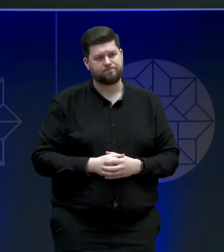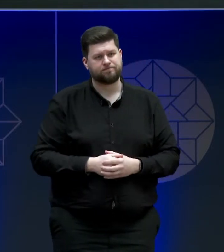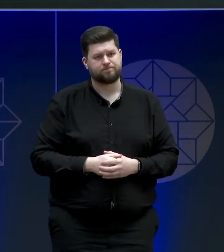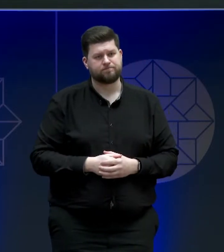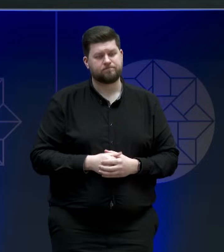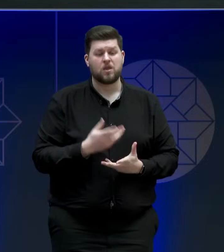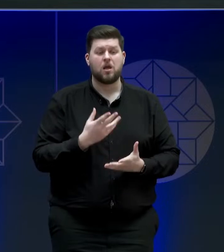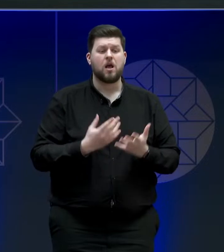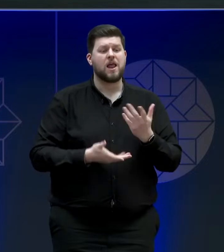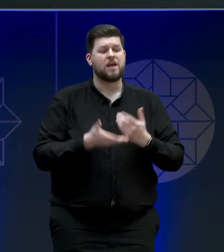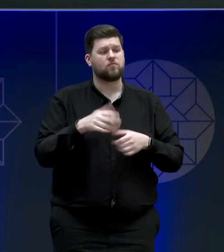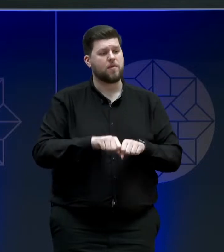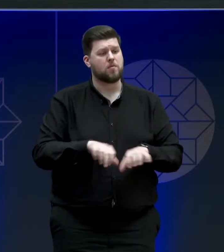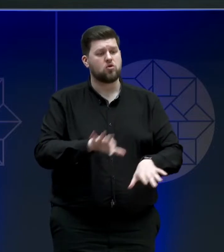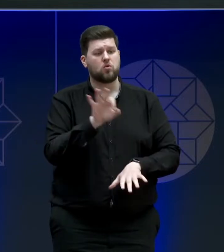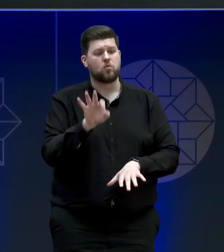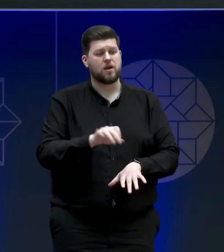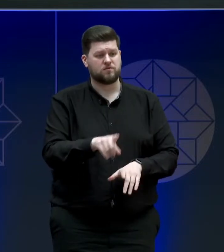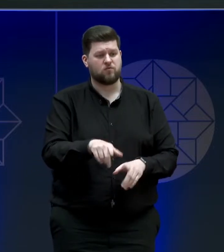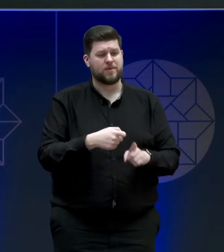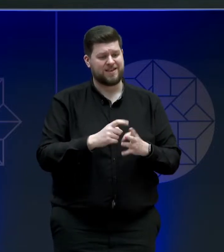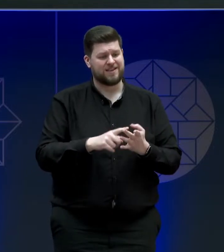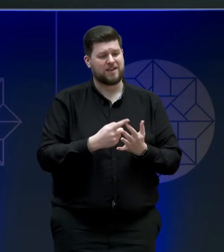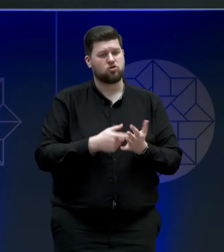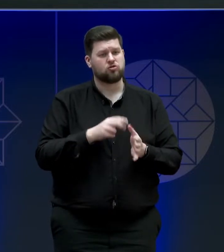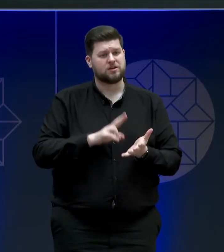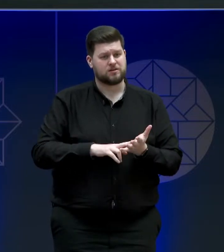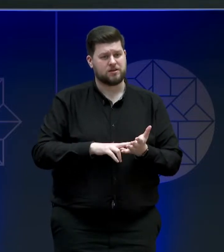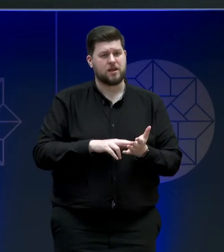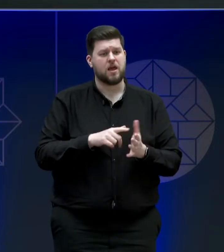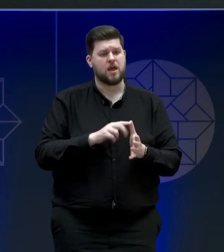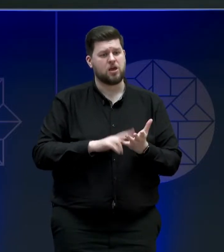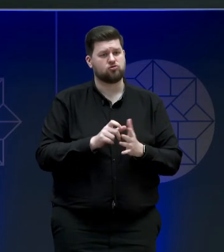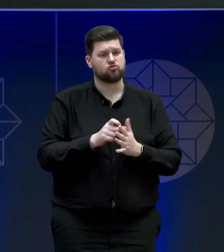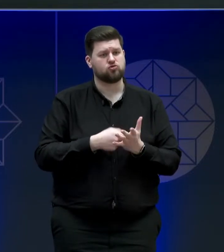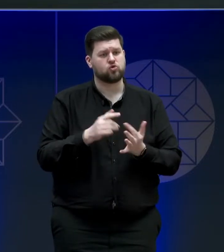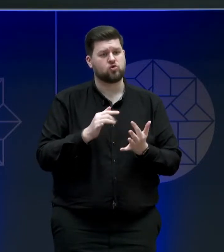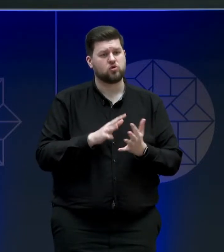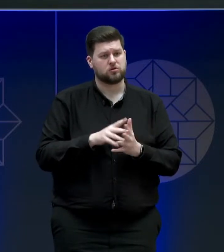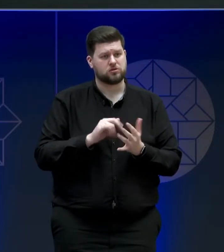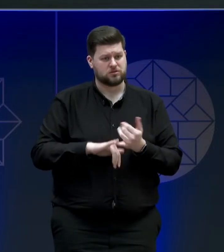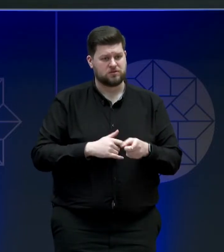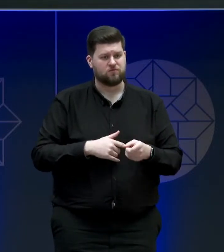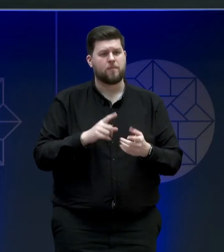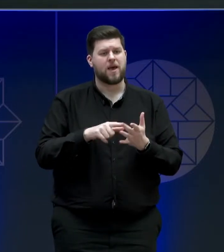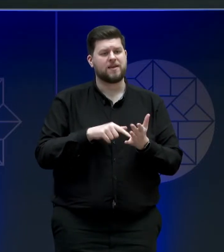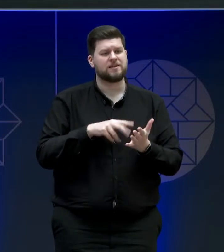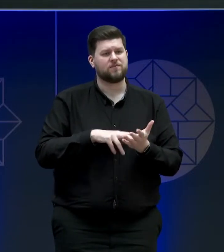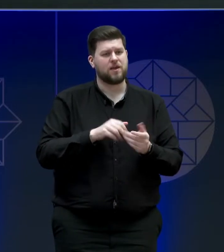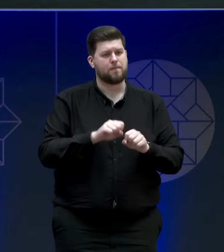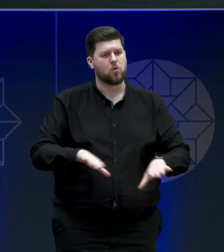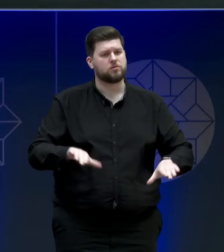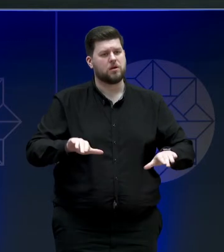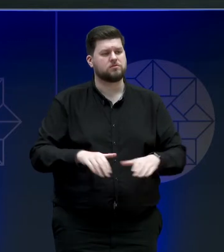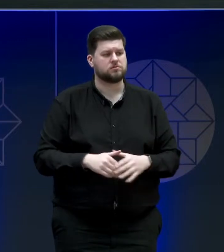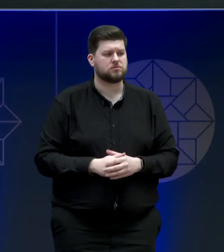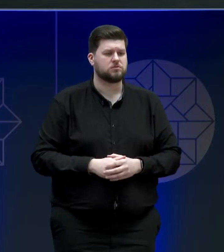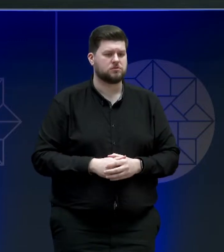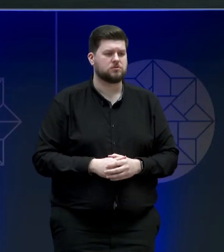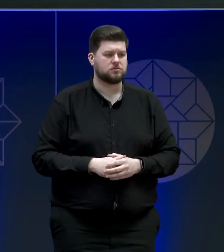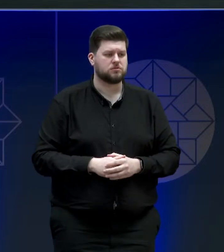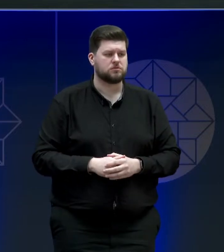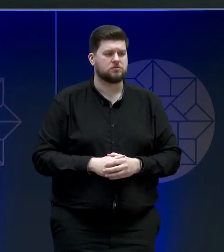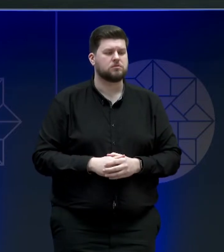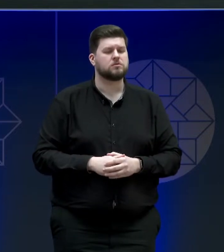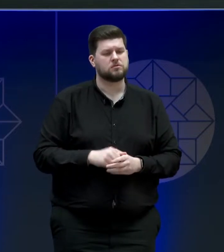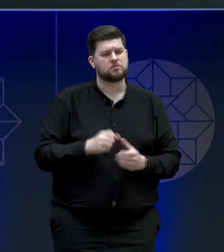the broadcast questions is Kieran Andrews from ITV Border. Kieran. Thank you, First Minister. Much of